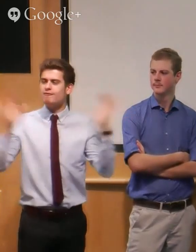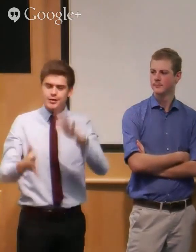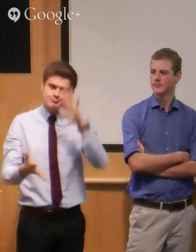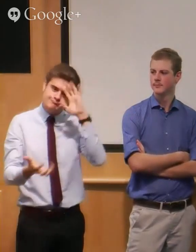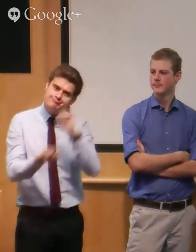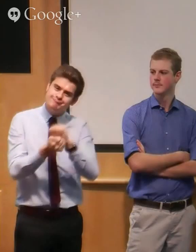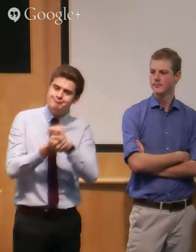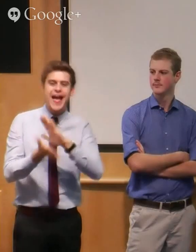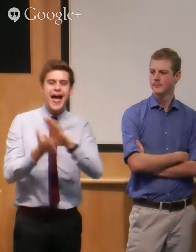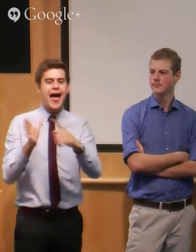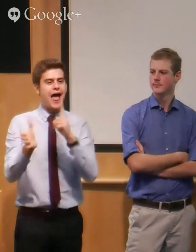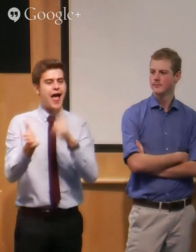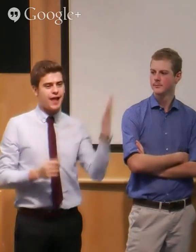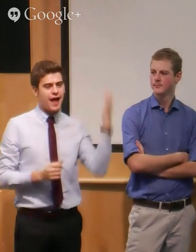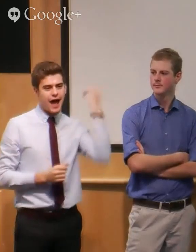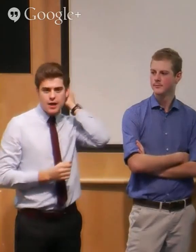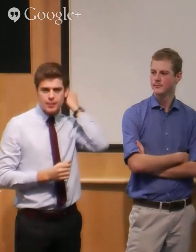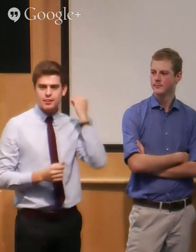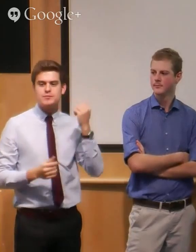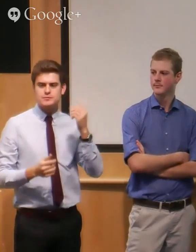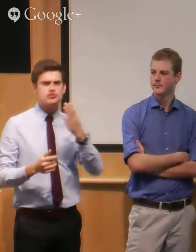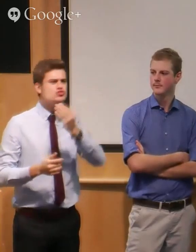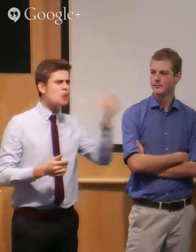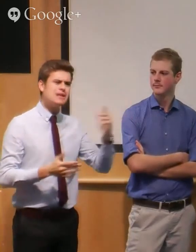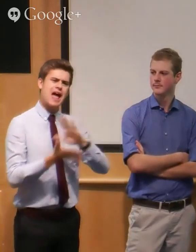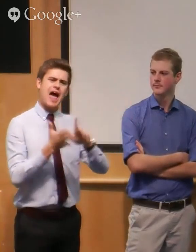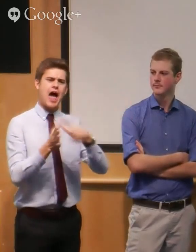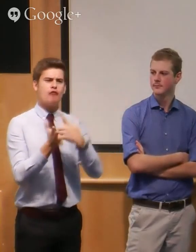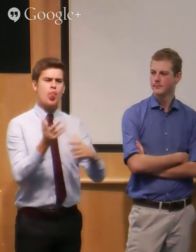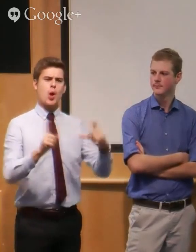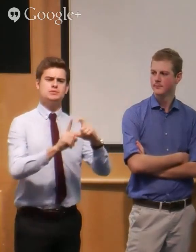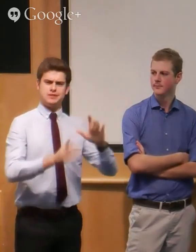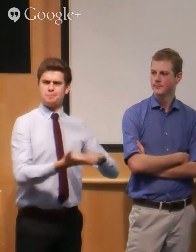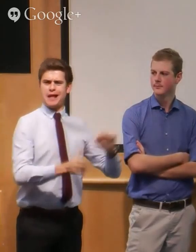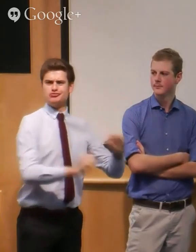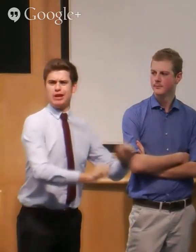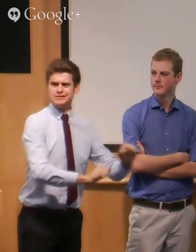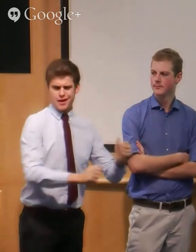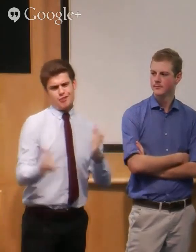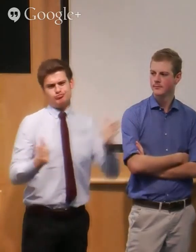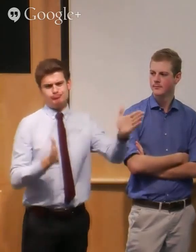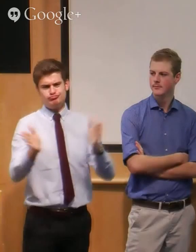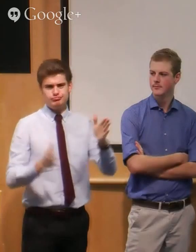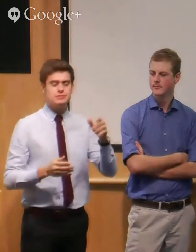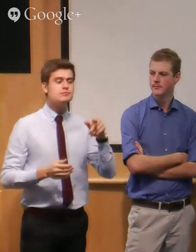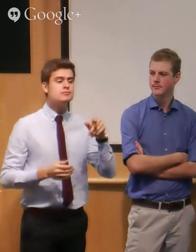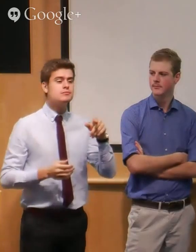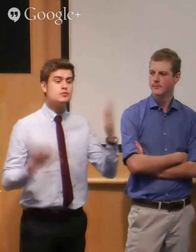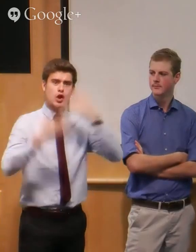Just to add, we have the evening programme in memory of Hal Draper.